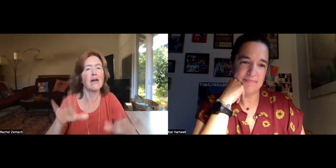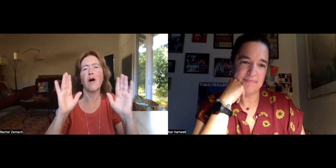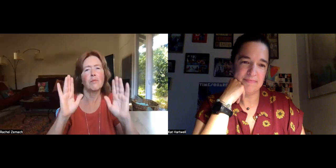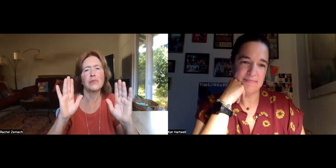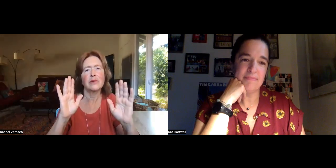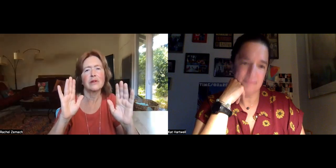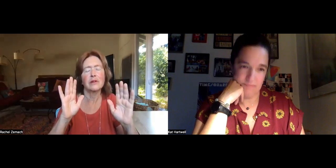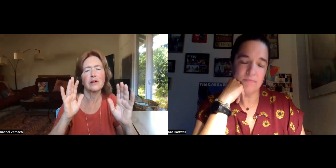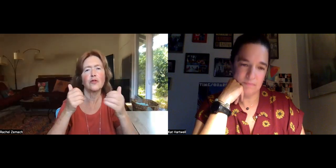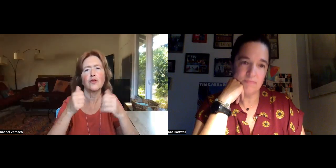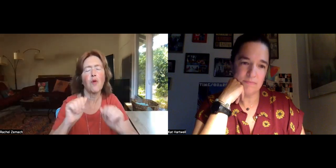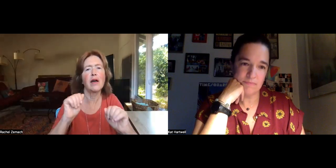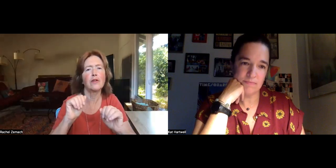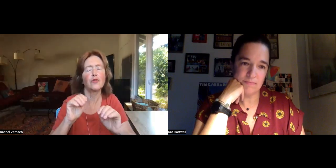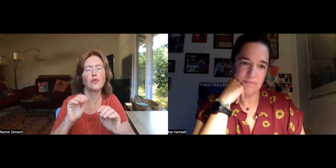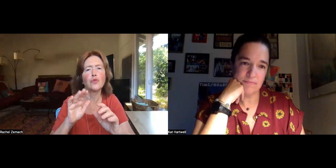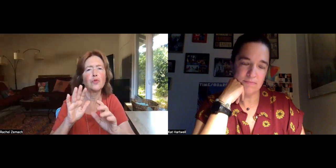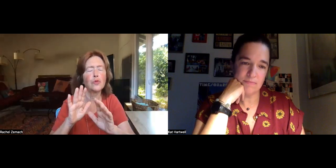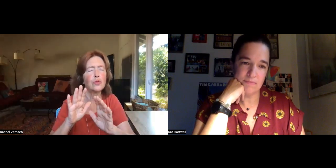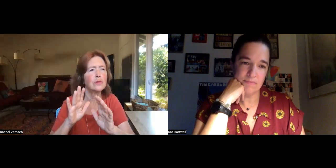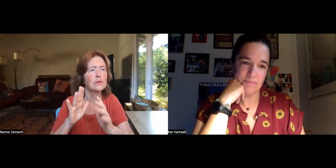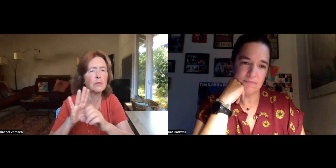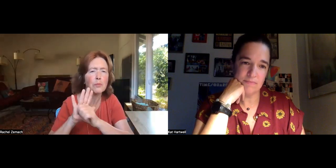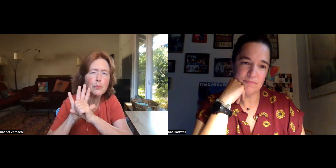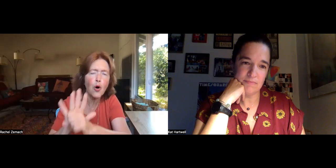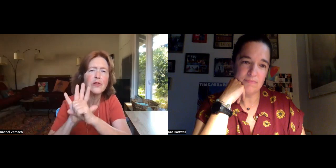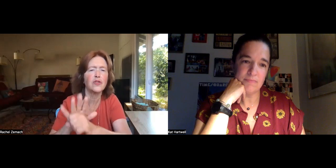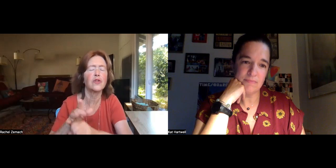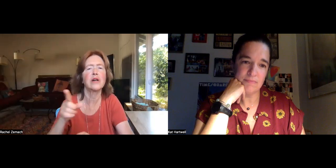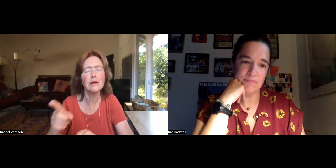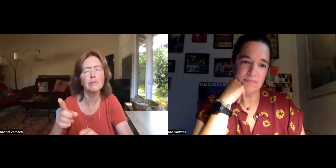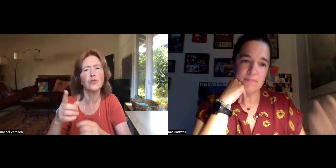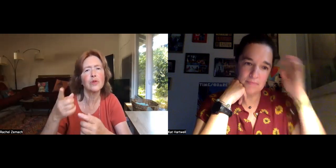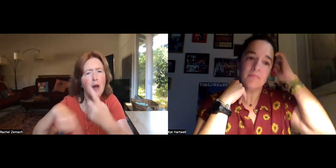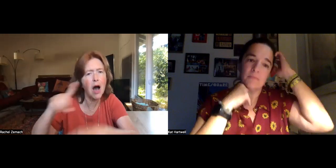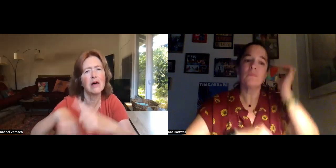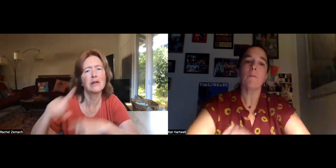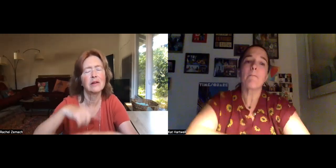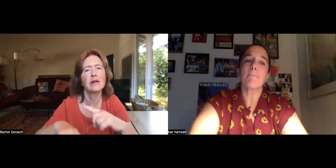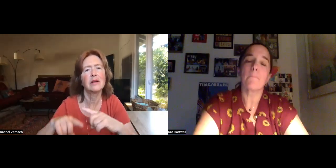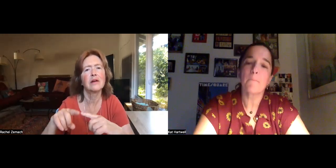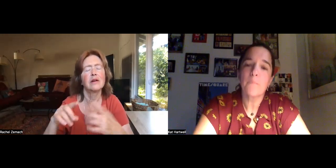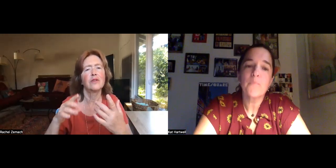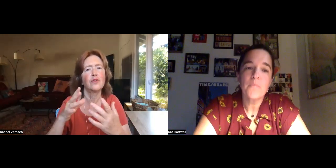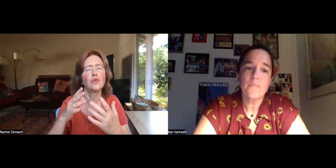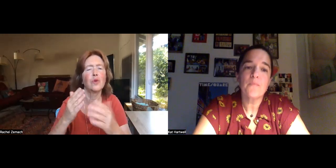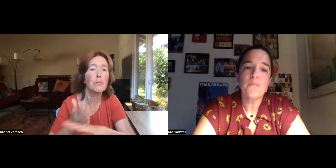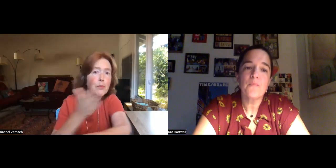Gave up trying to pressure him to die, to